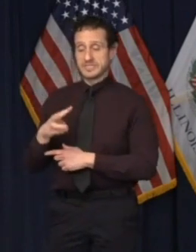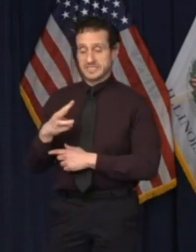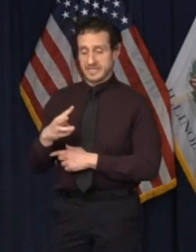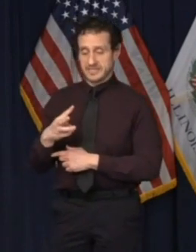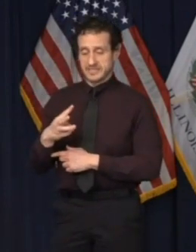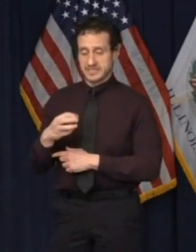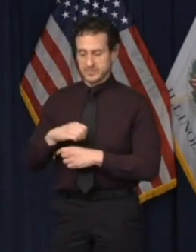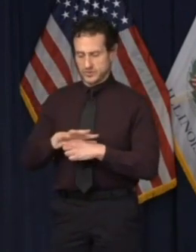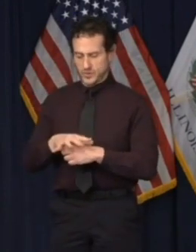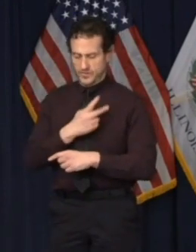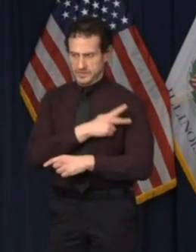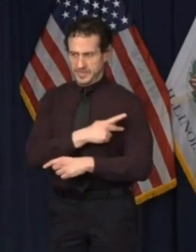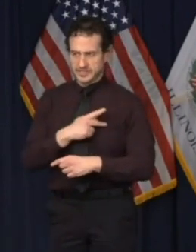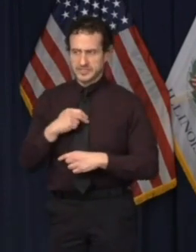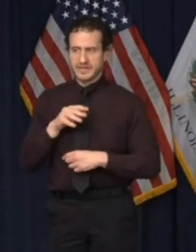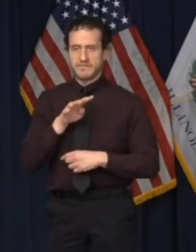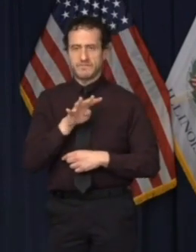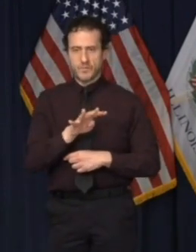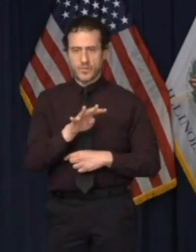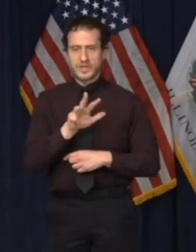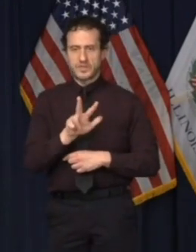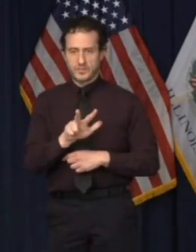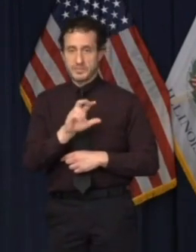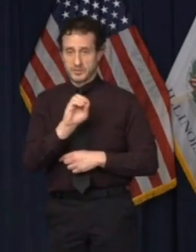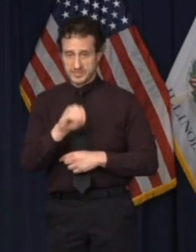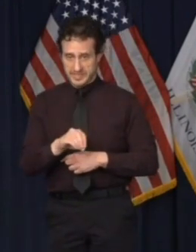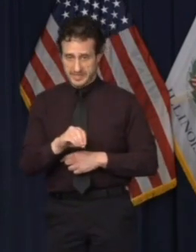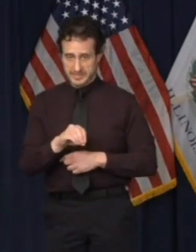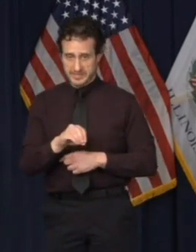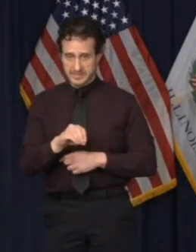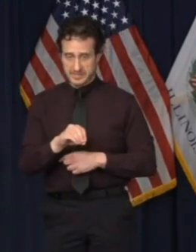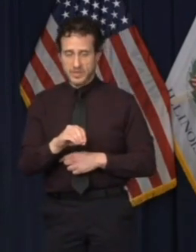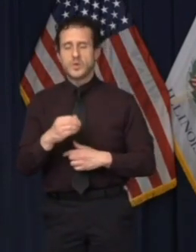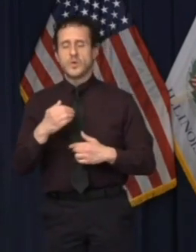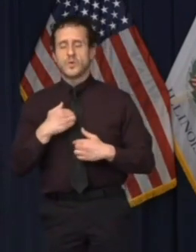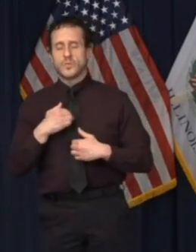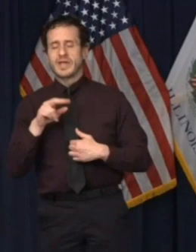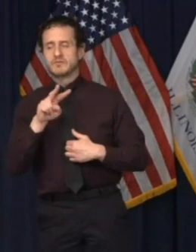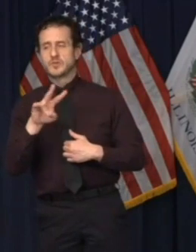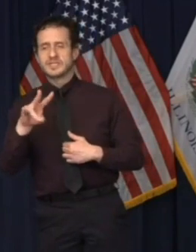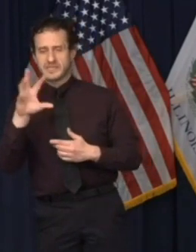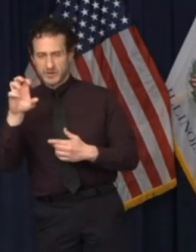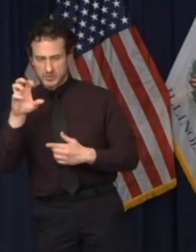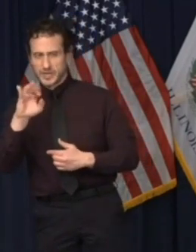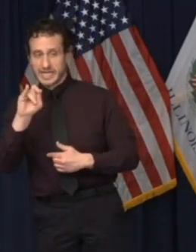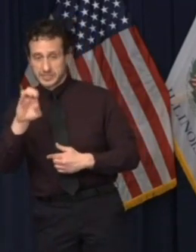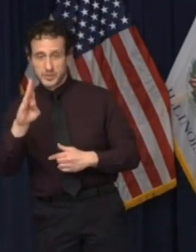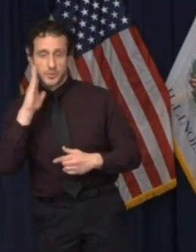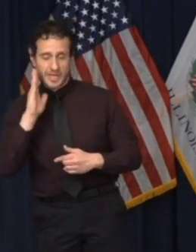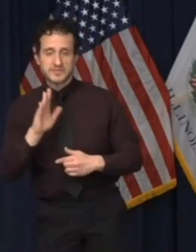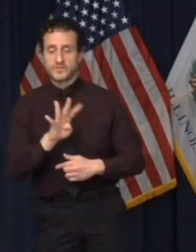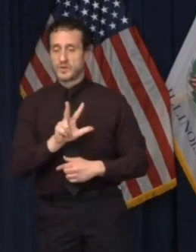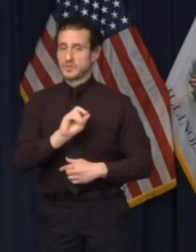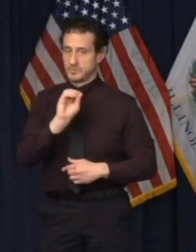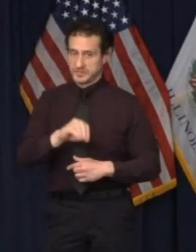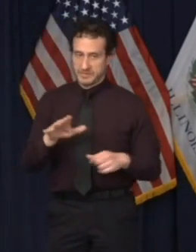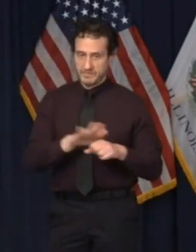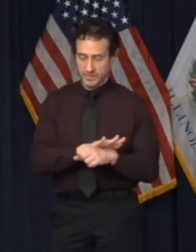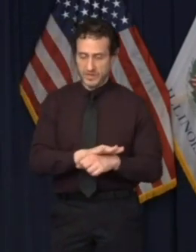occupied 43% of our 2,700 ICU beds. On April 10th, that number